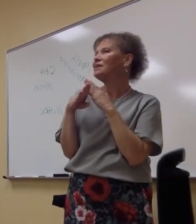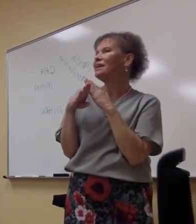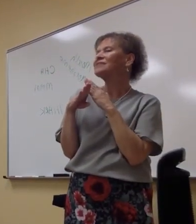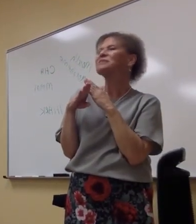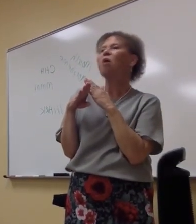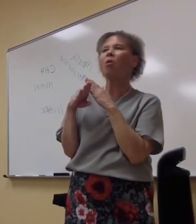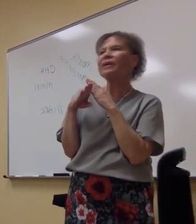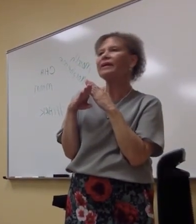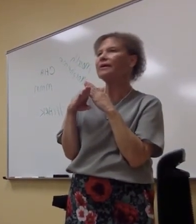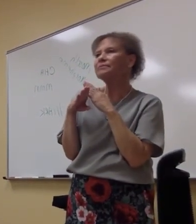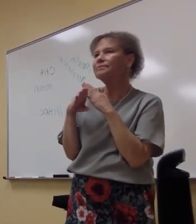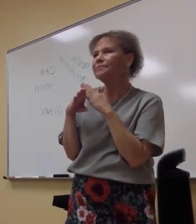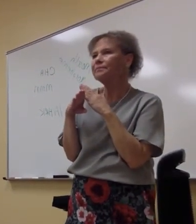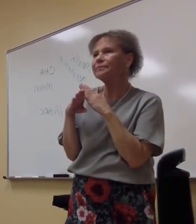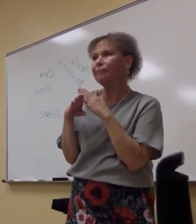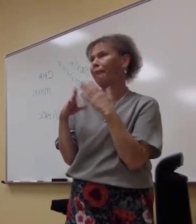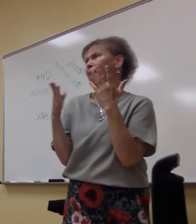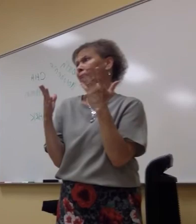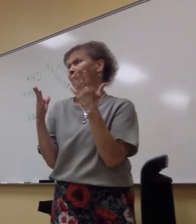A small medium,